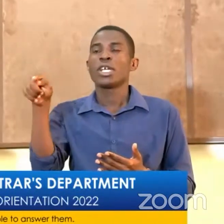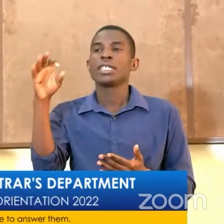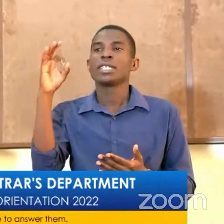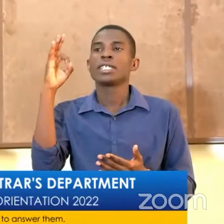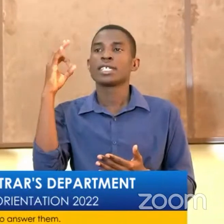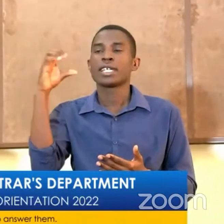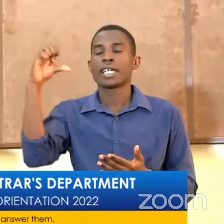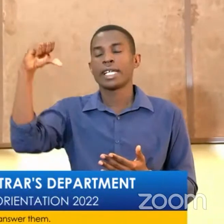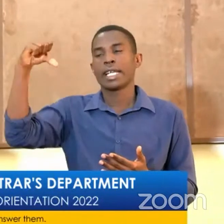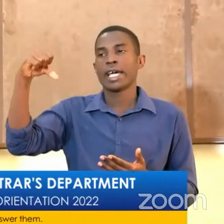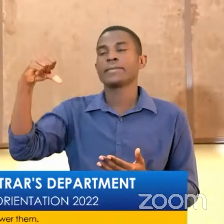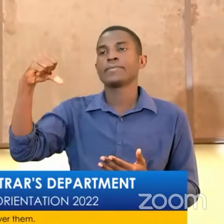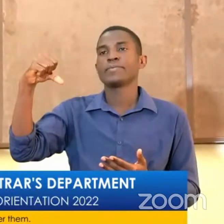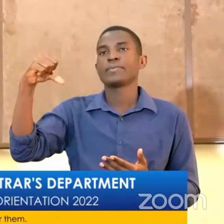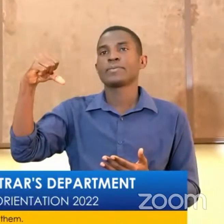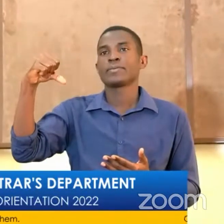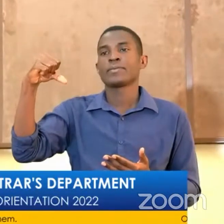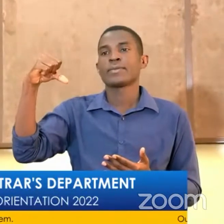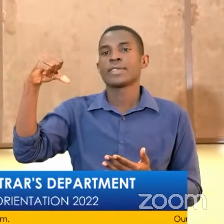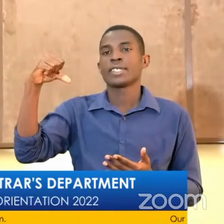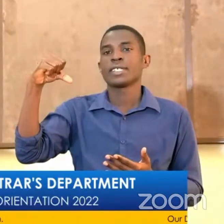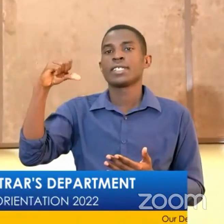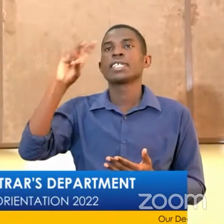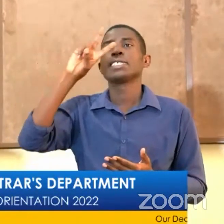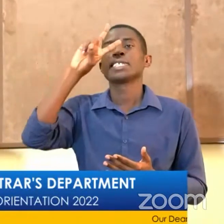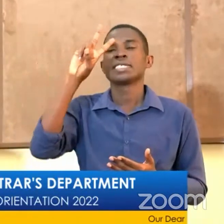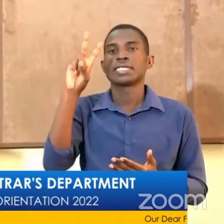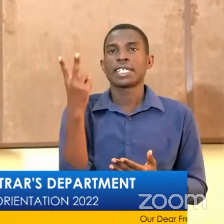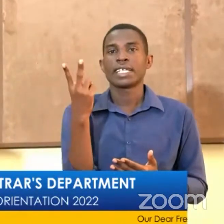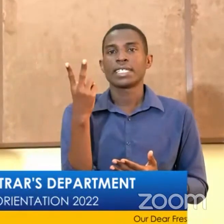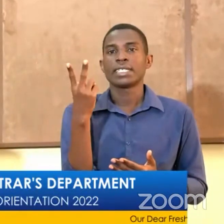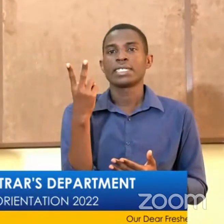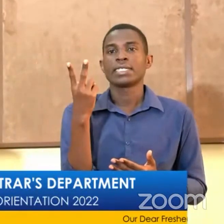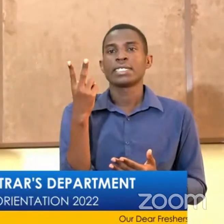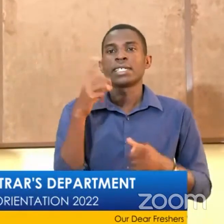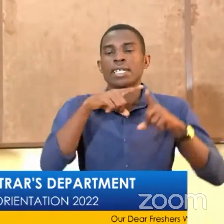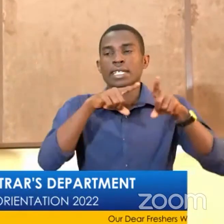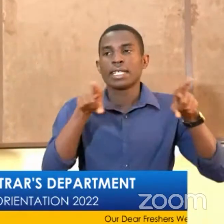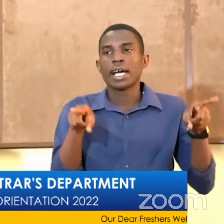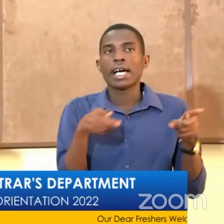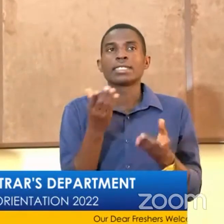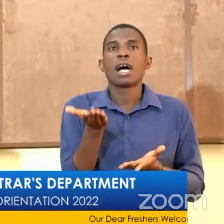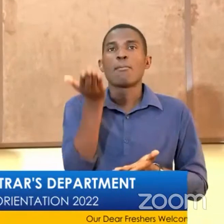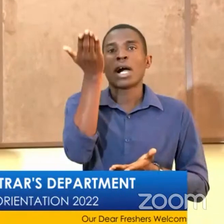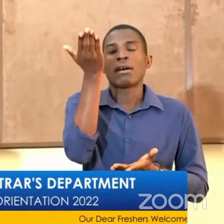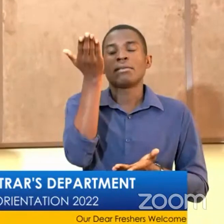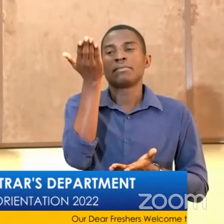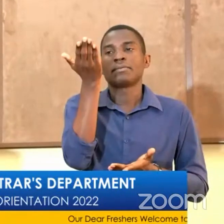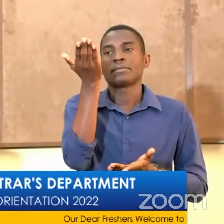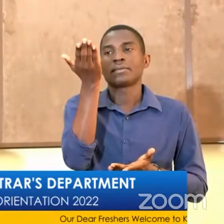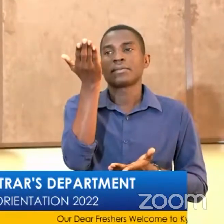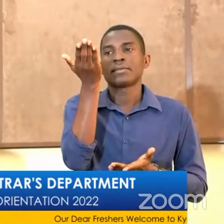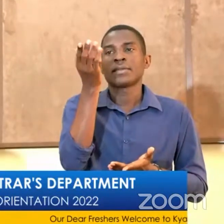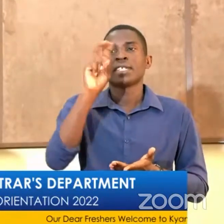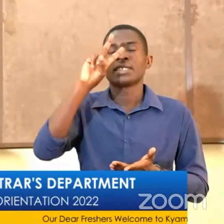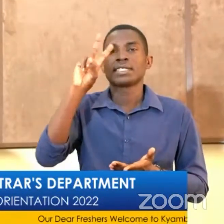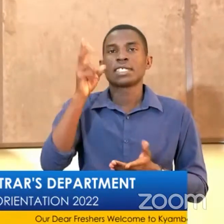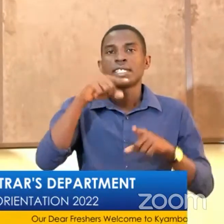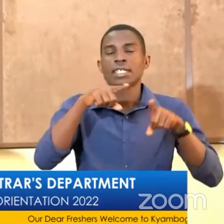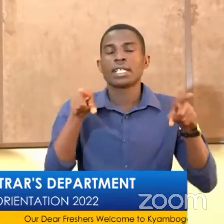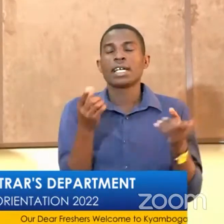4.39, that is a second class upper. Second